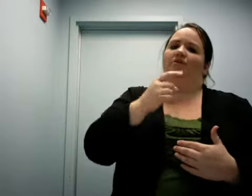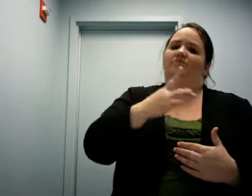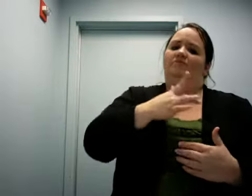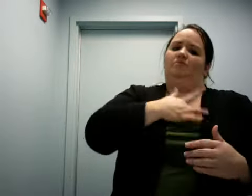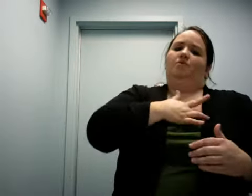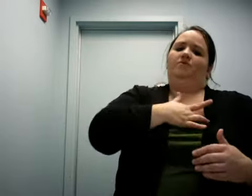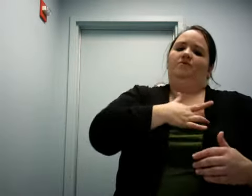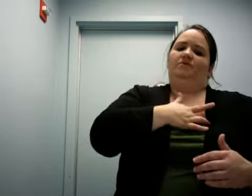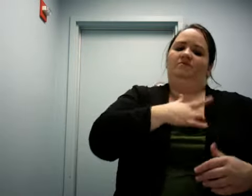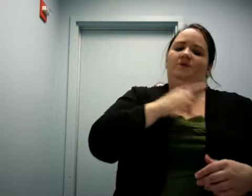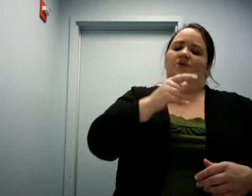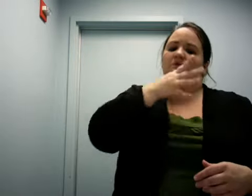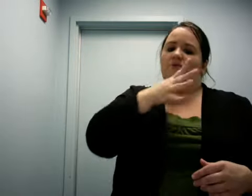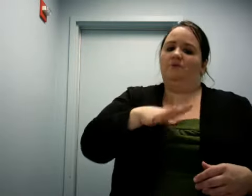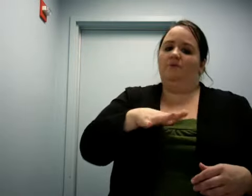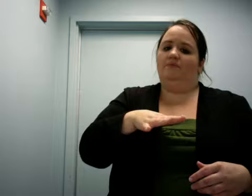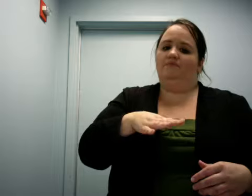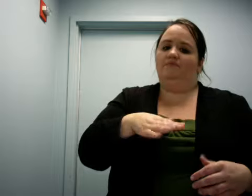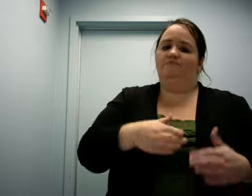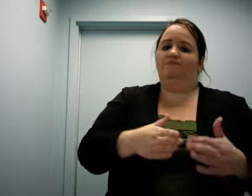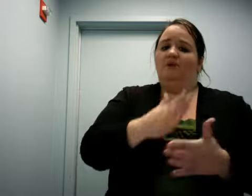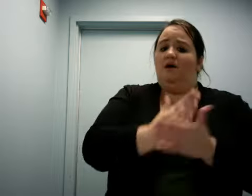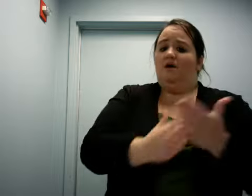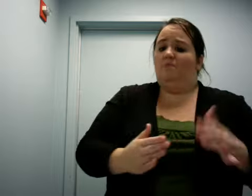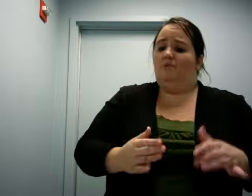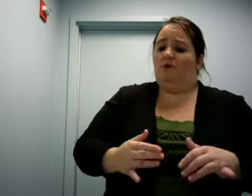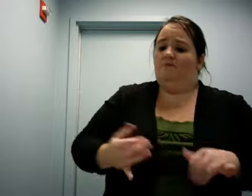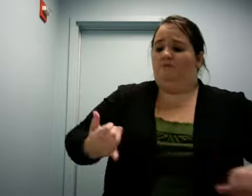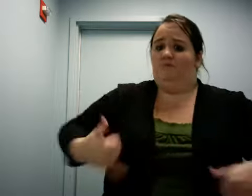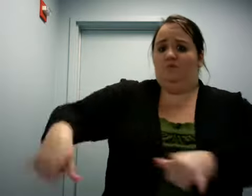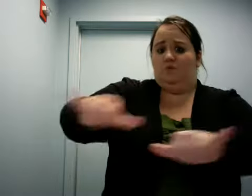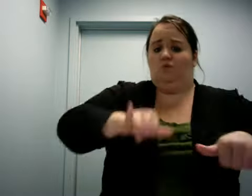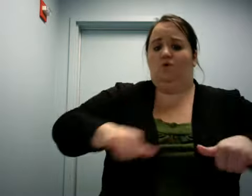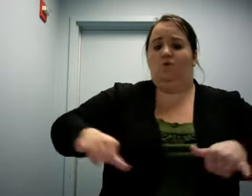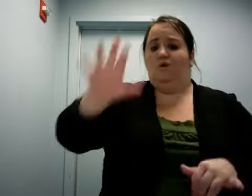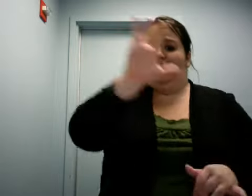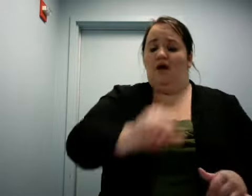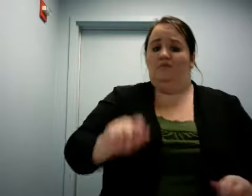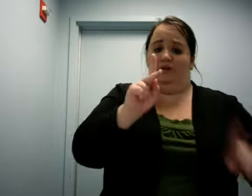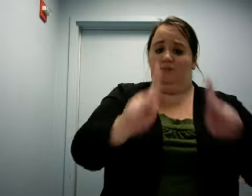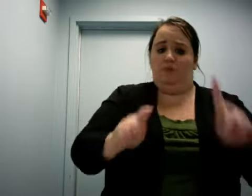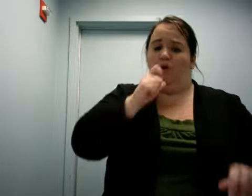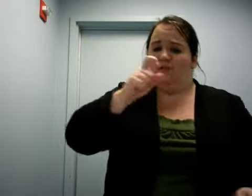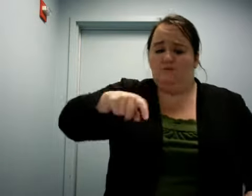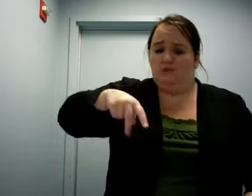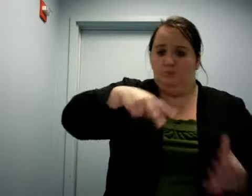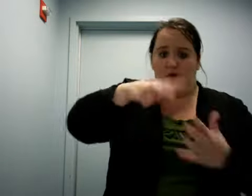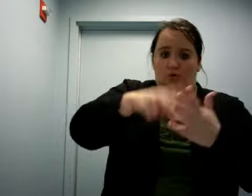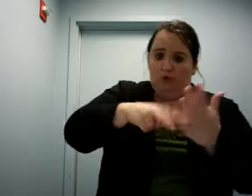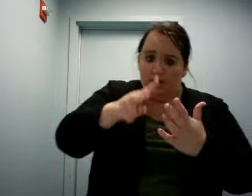ordinary masses of Nigerians who are not supposed to be readers. She had not only read the book, but she had taken ownership of it and felt